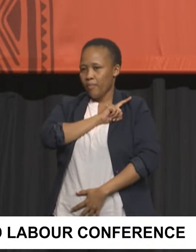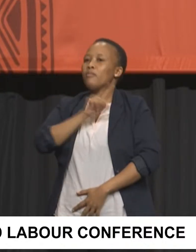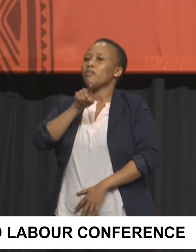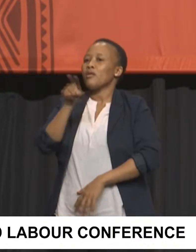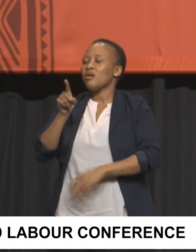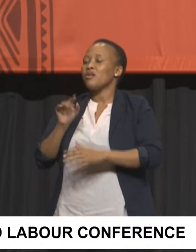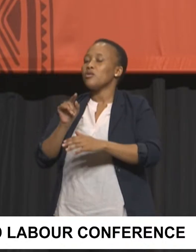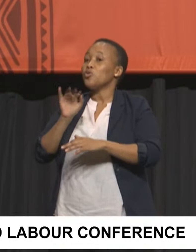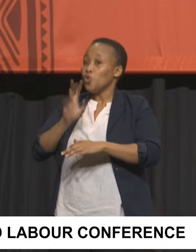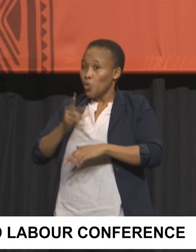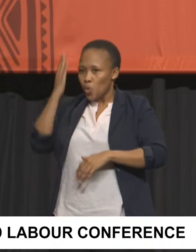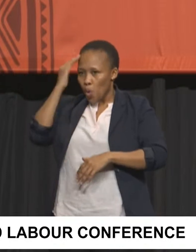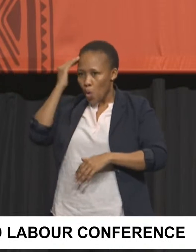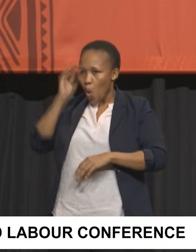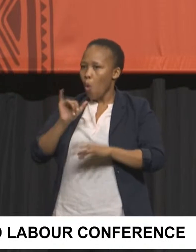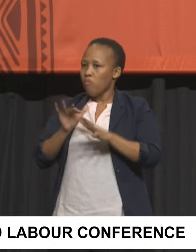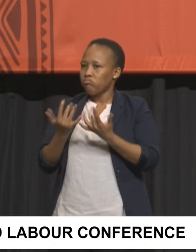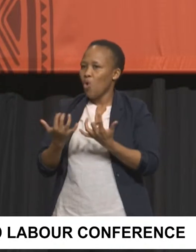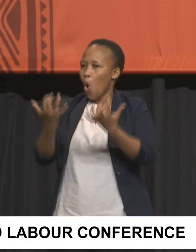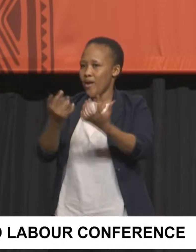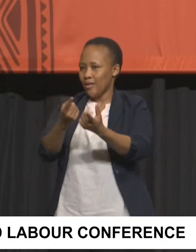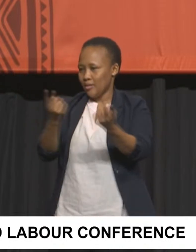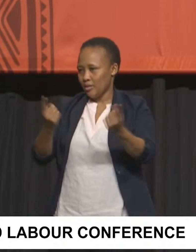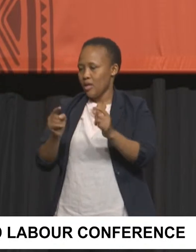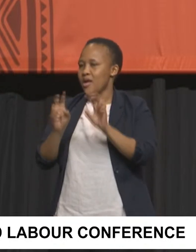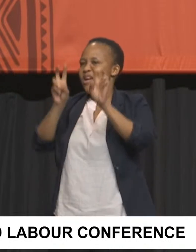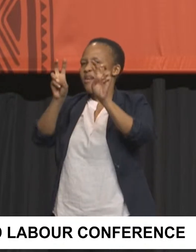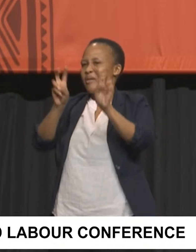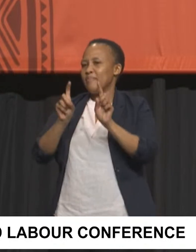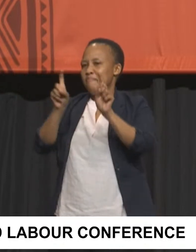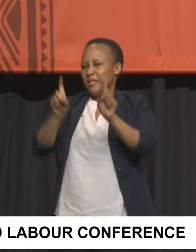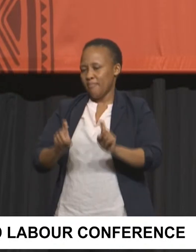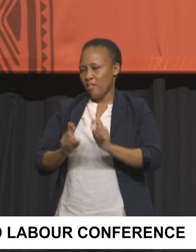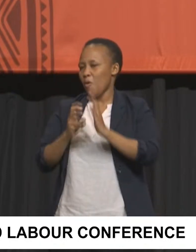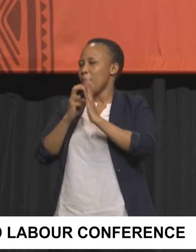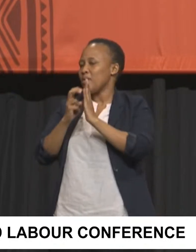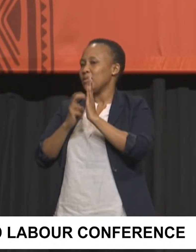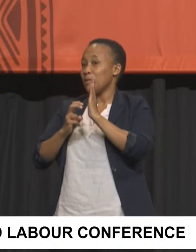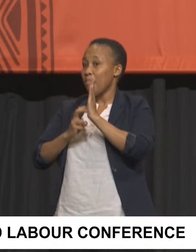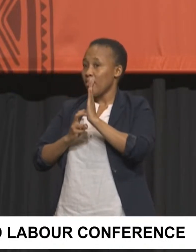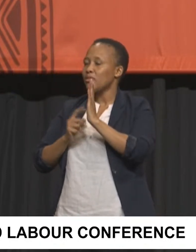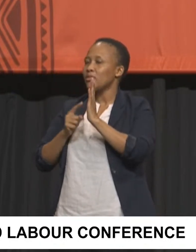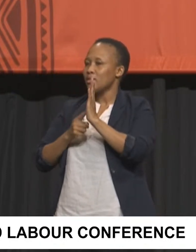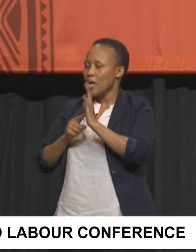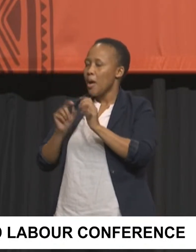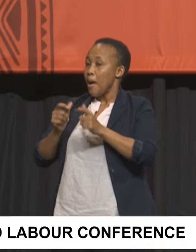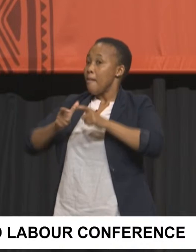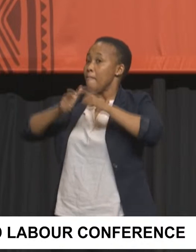audience, are the following principles on the intervention measures for children. We've